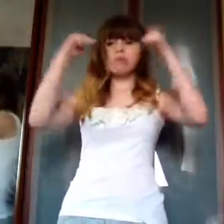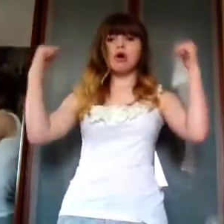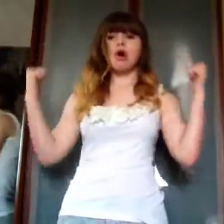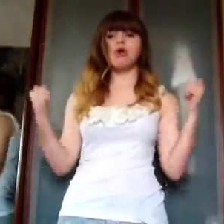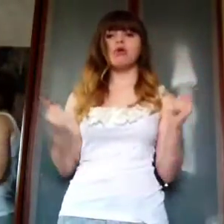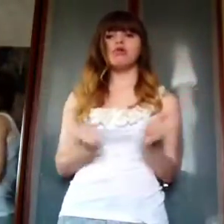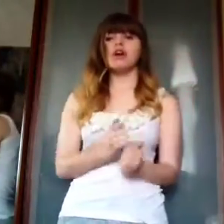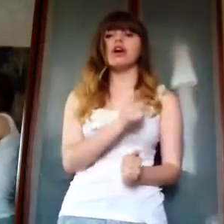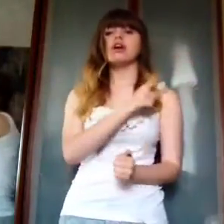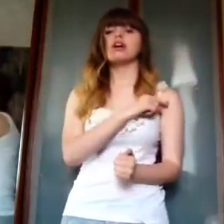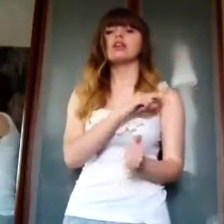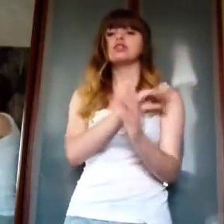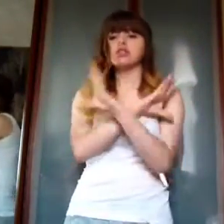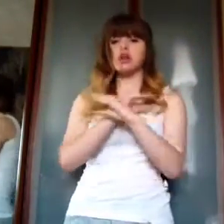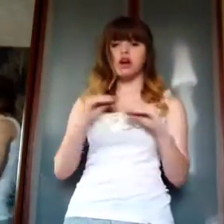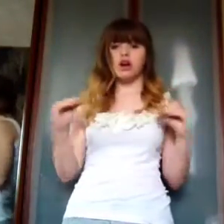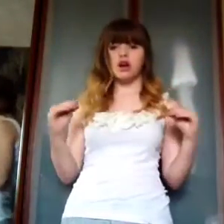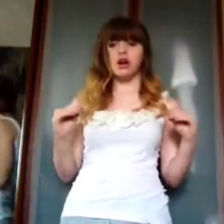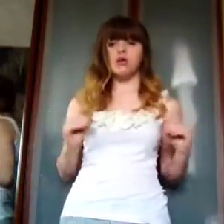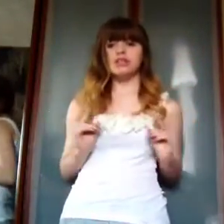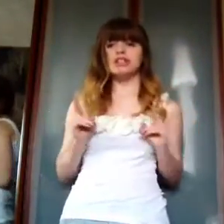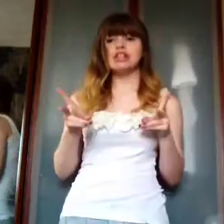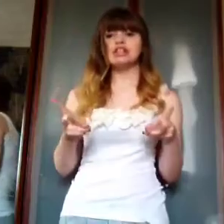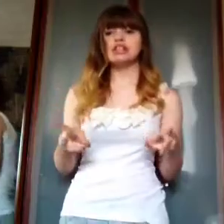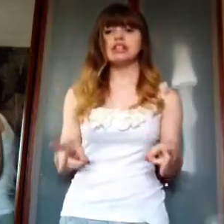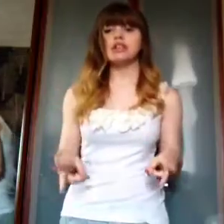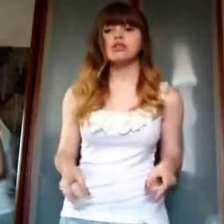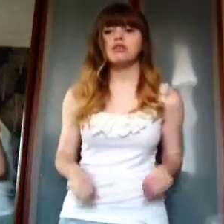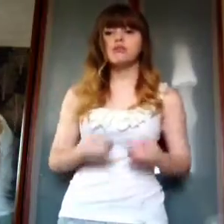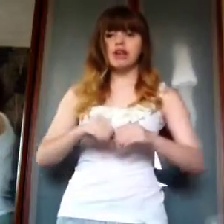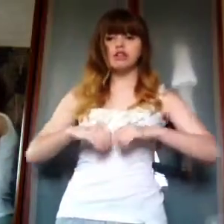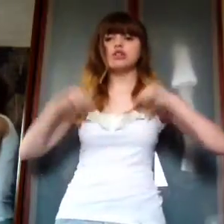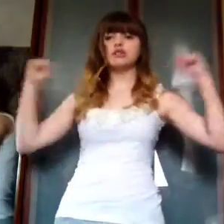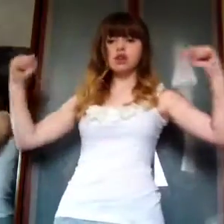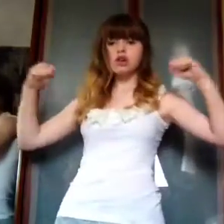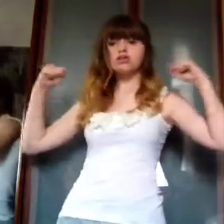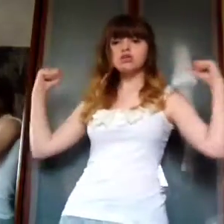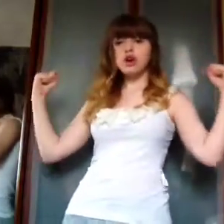you makes you stronger,